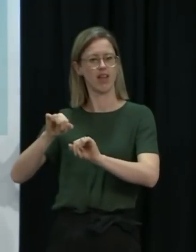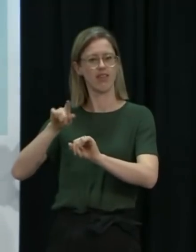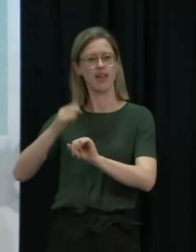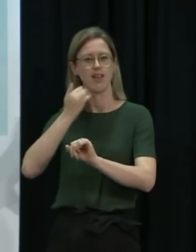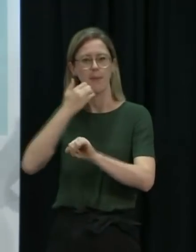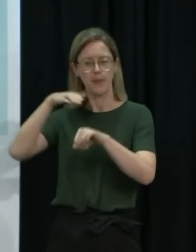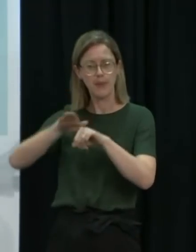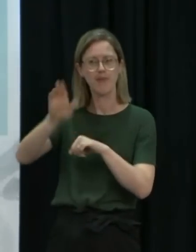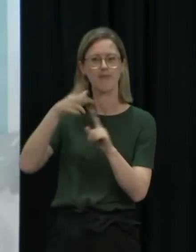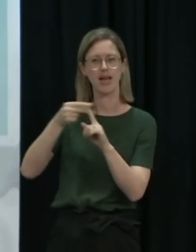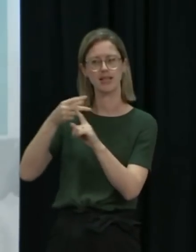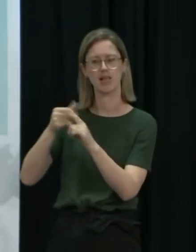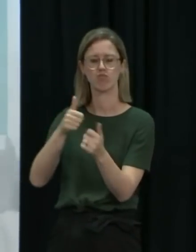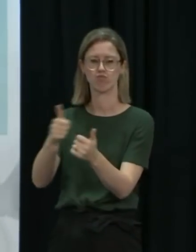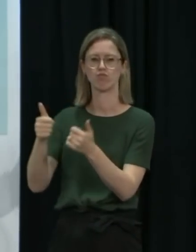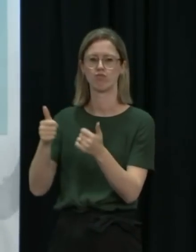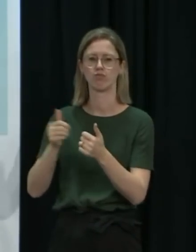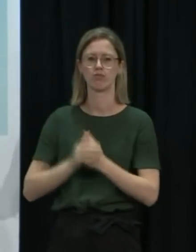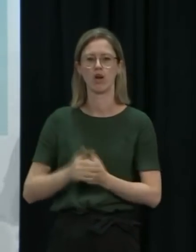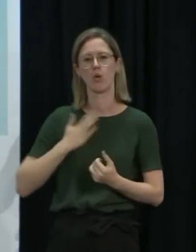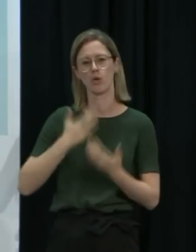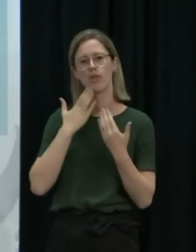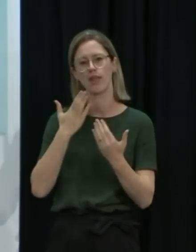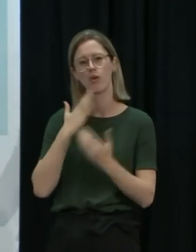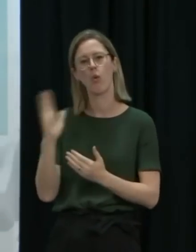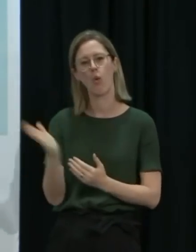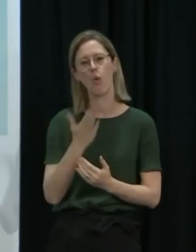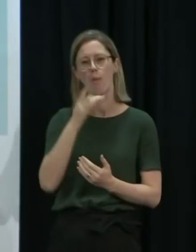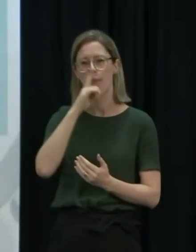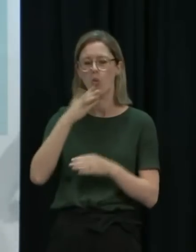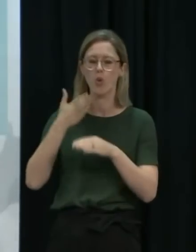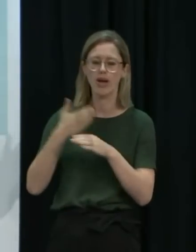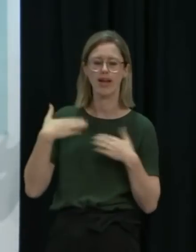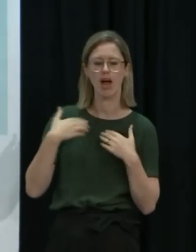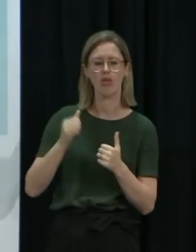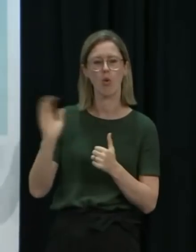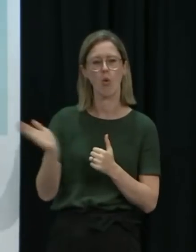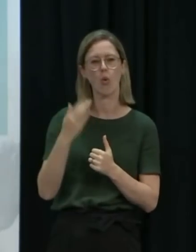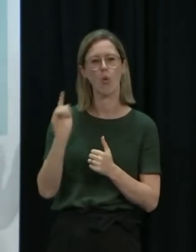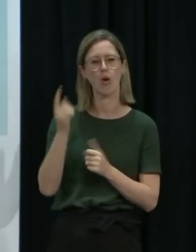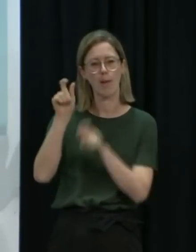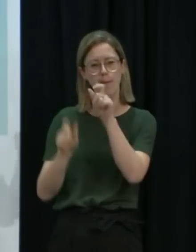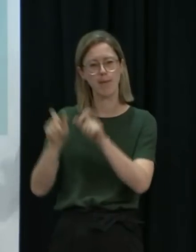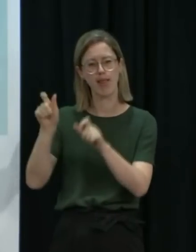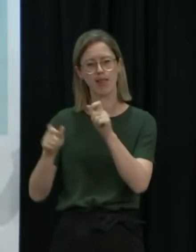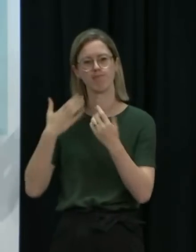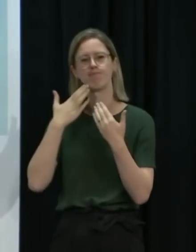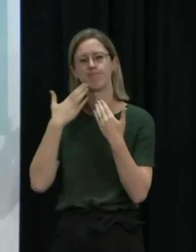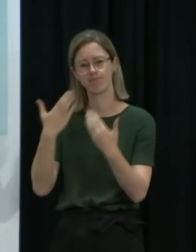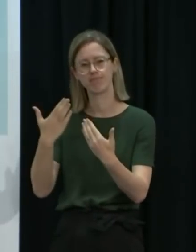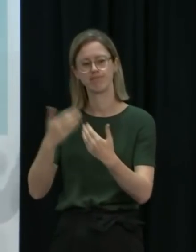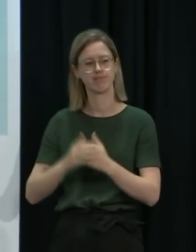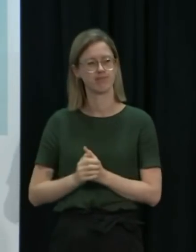vaccination efforts. Really want to thank all of our health providers and all Aucklanders across the region. They